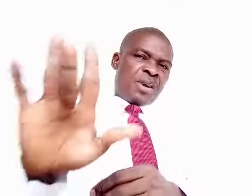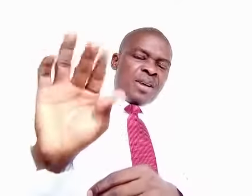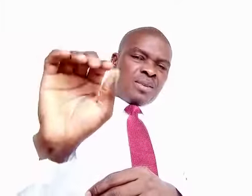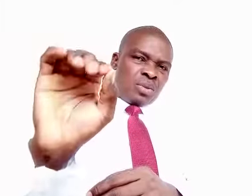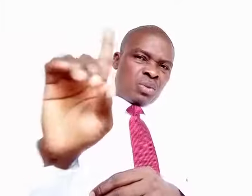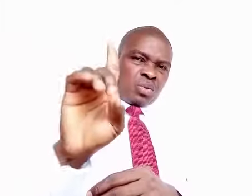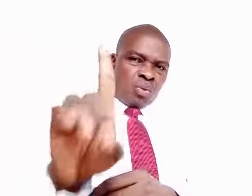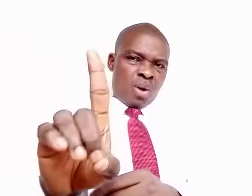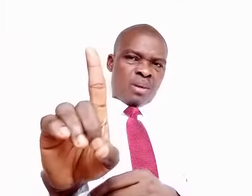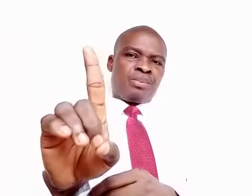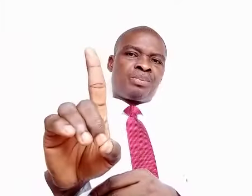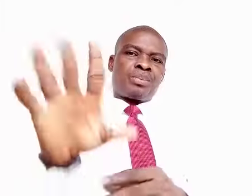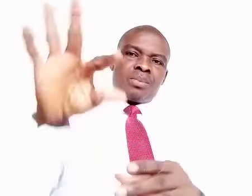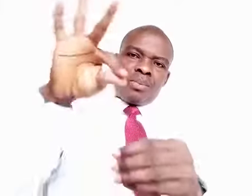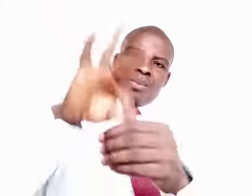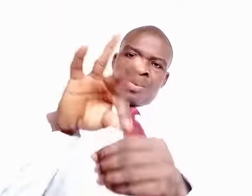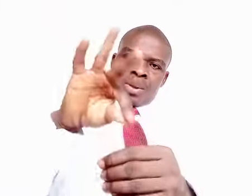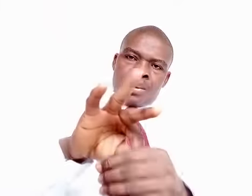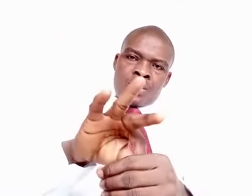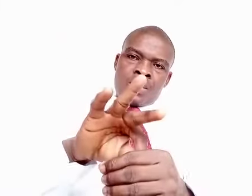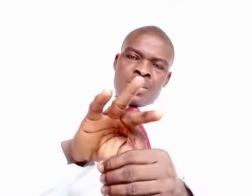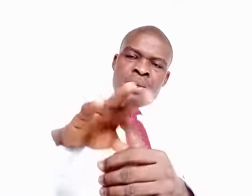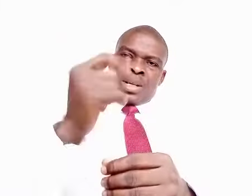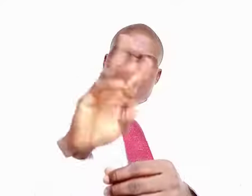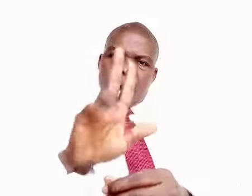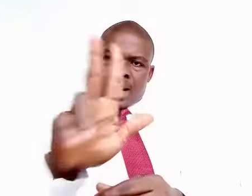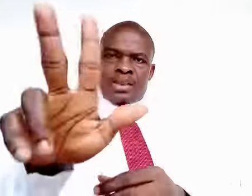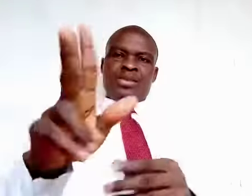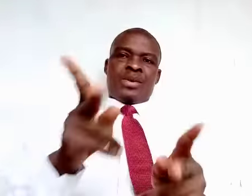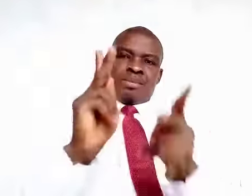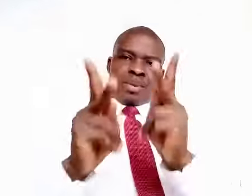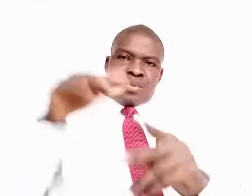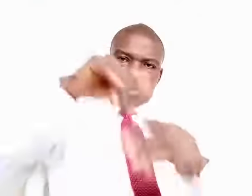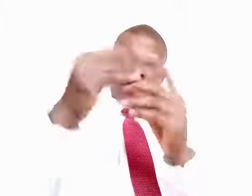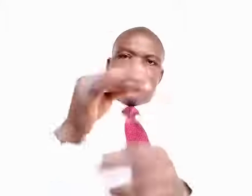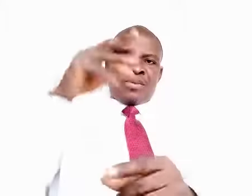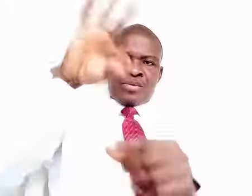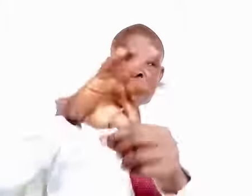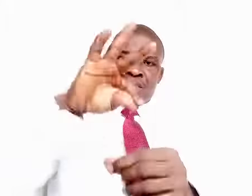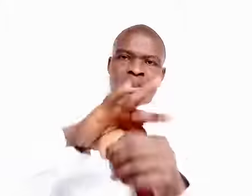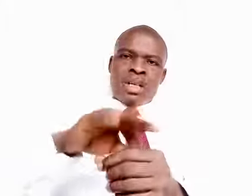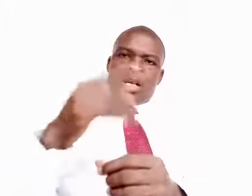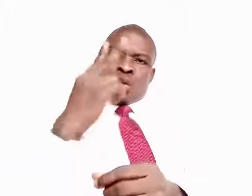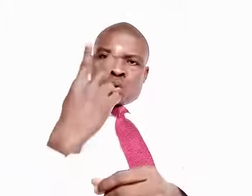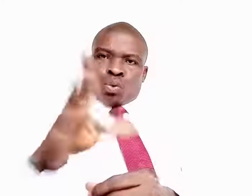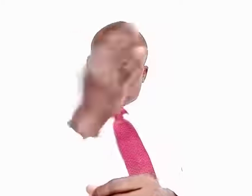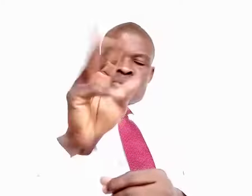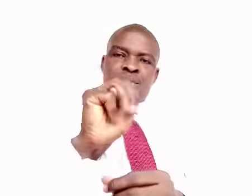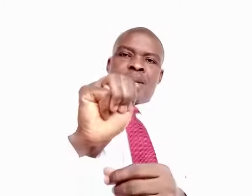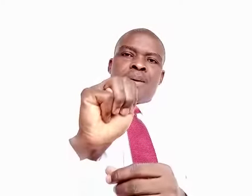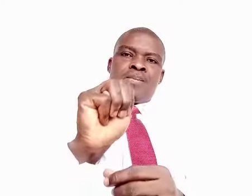238 75501 votes were polled. There were three candidates in the election. Two of them got